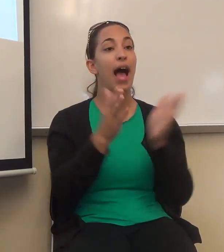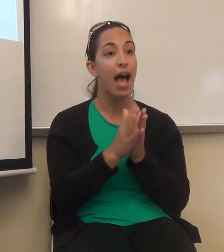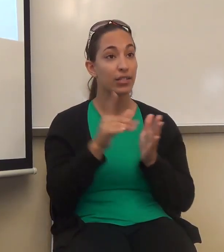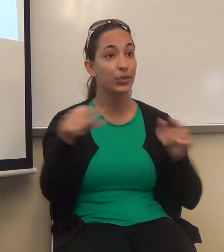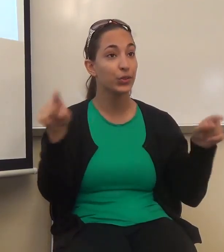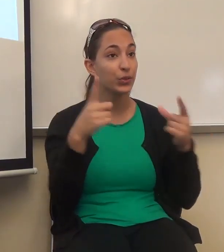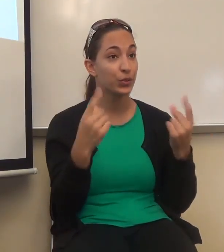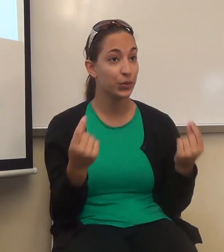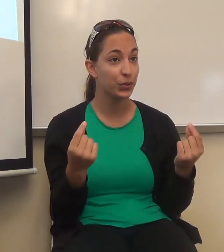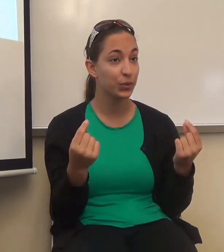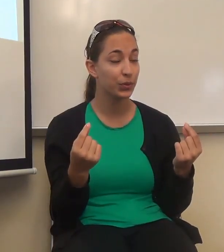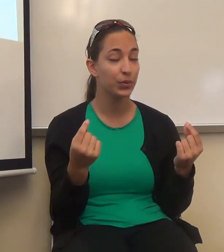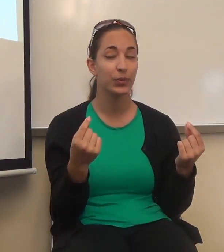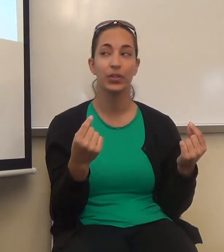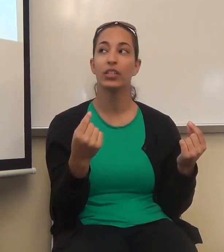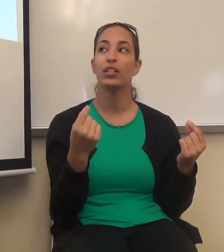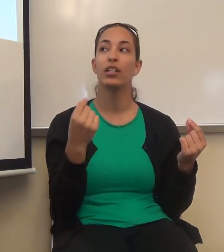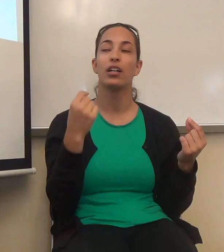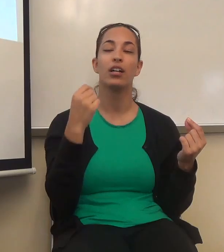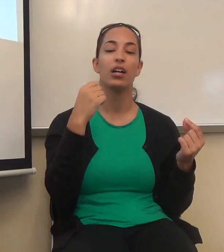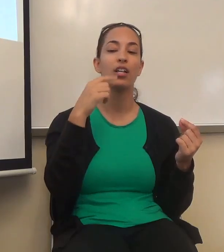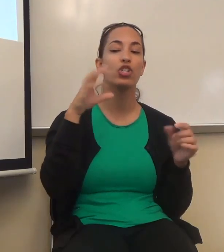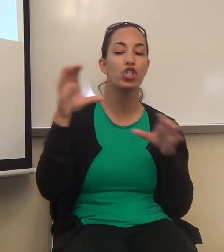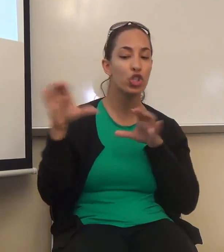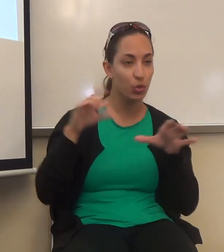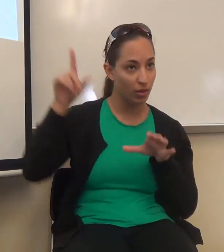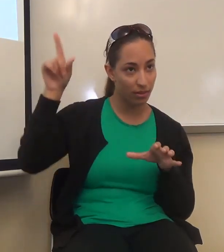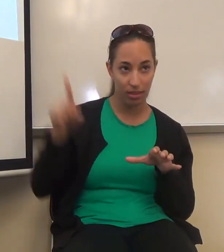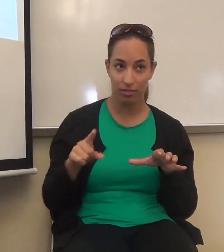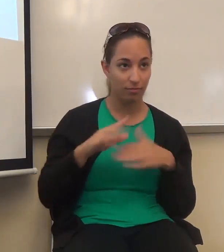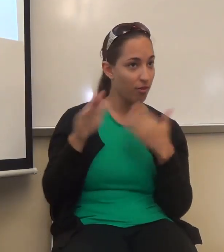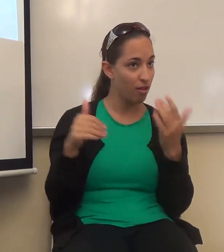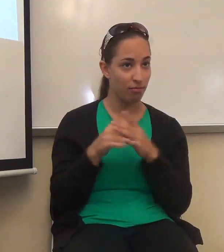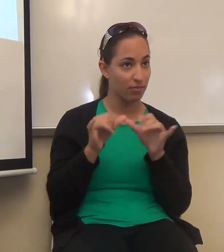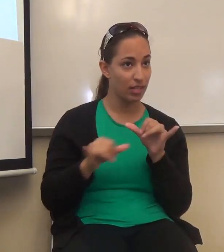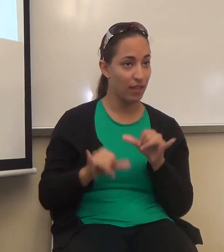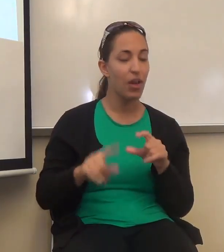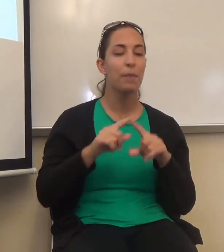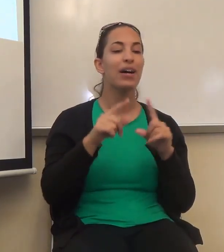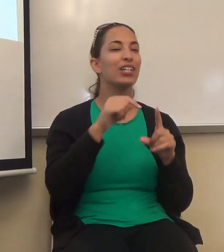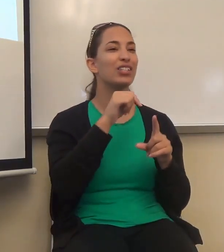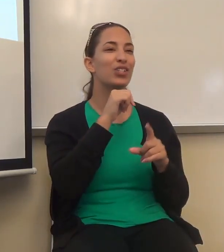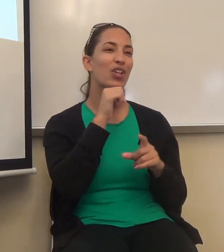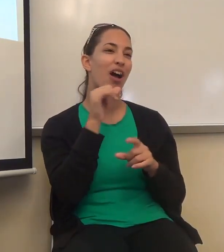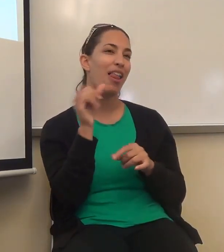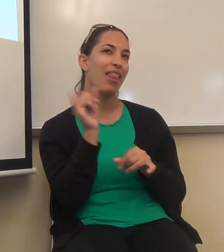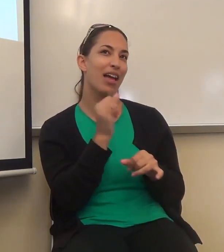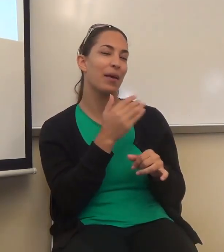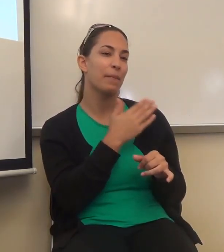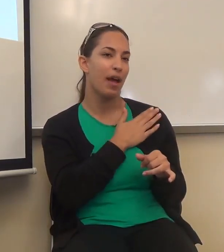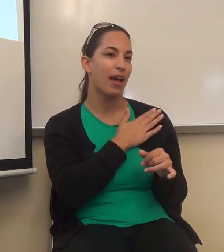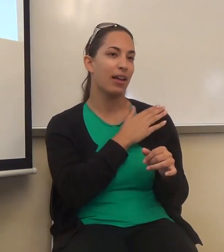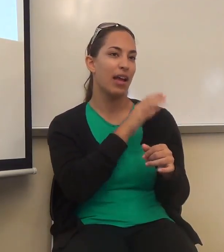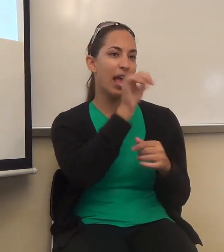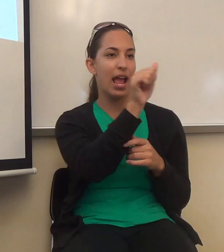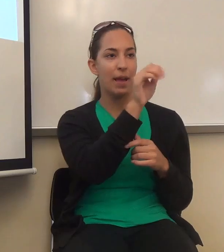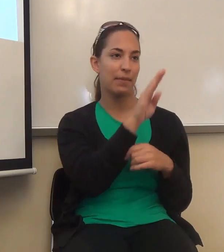this stuff, but not in my little ABC answer thing. You're doing a